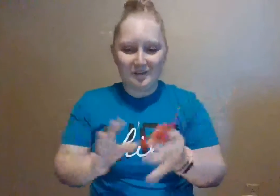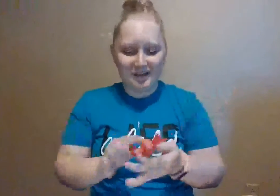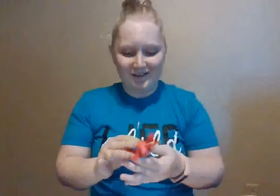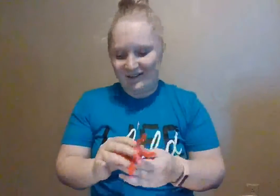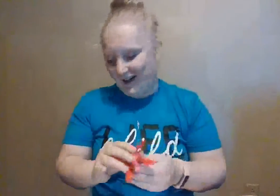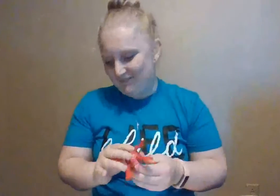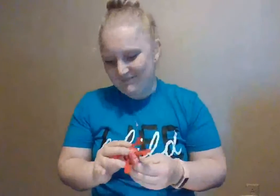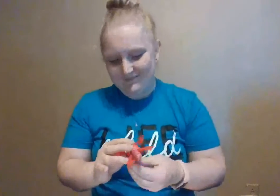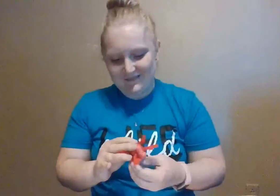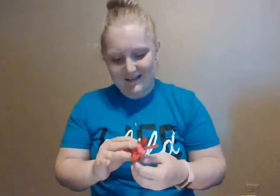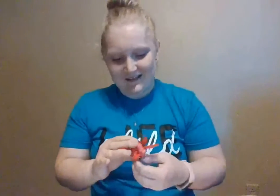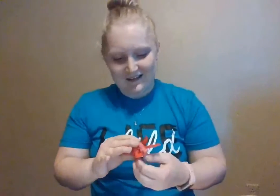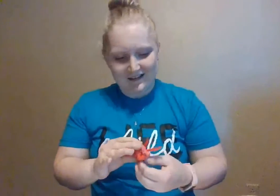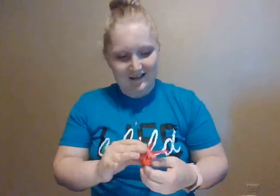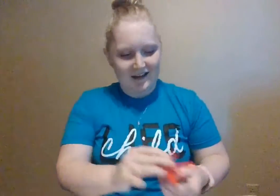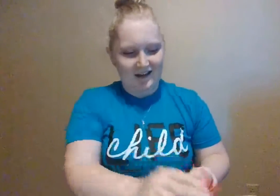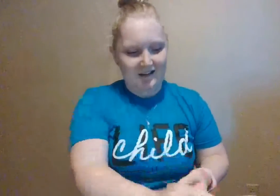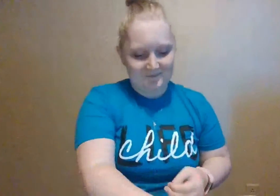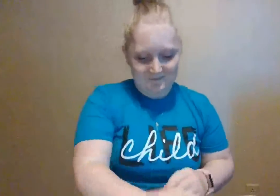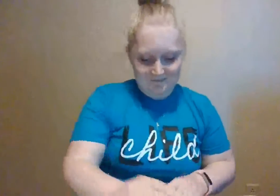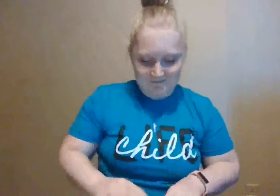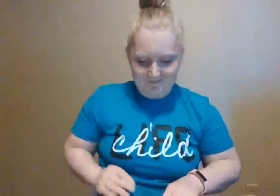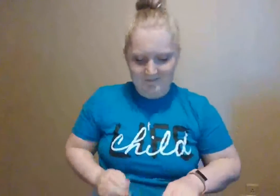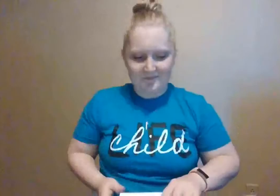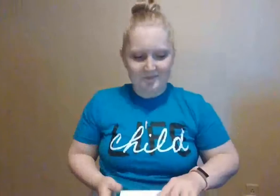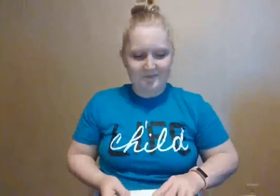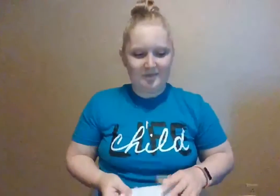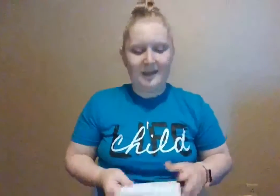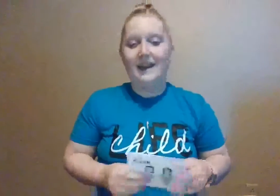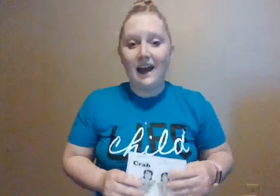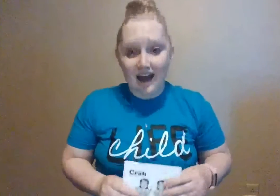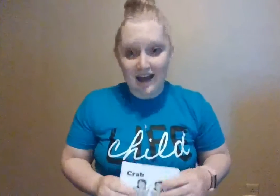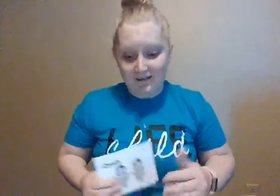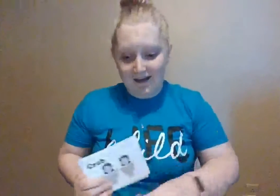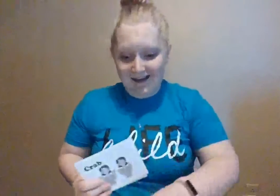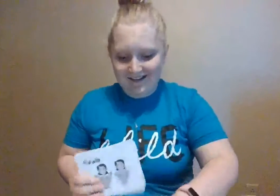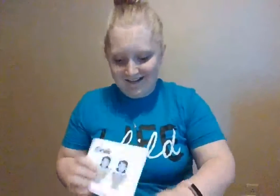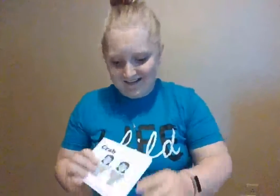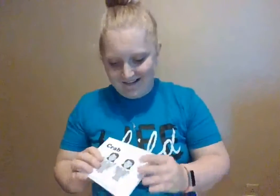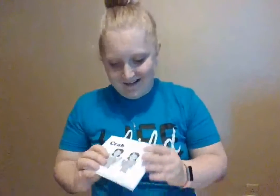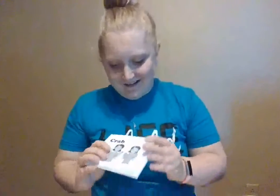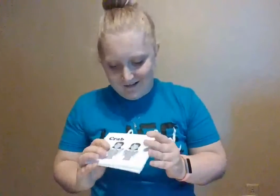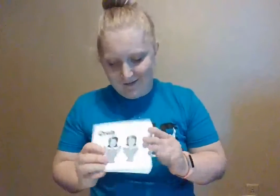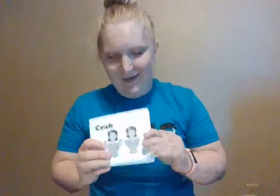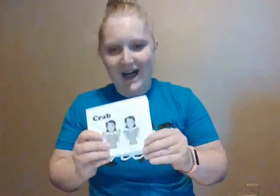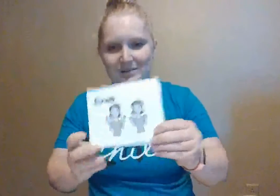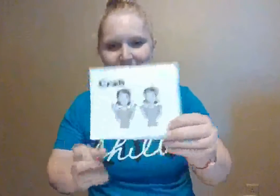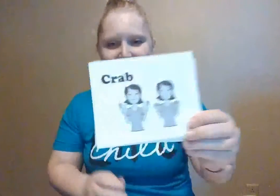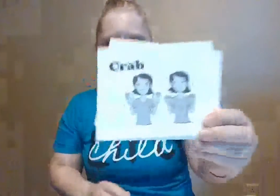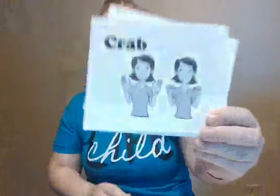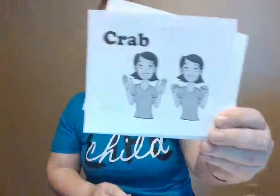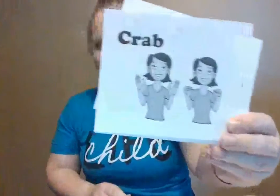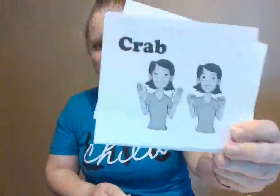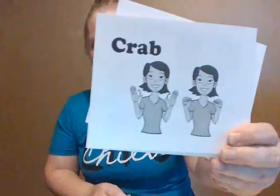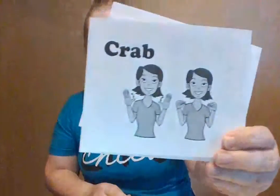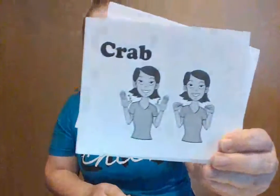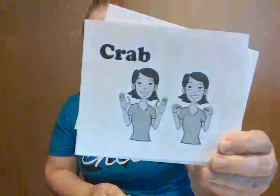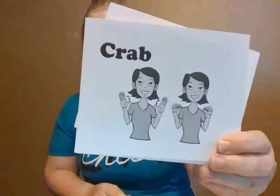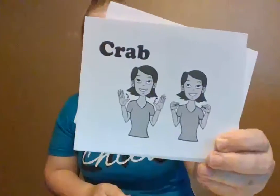lobster or crab. Anyways, So lobster, or crab, I should